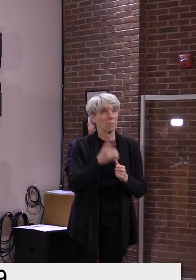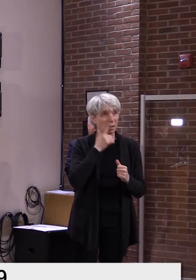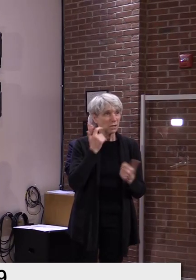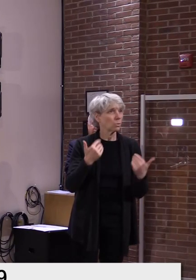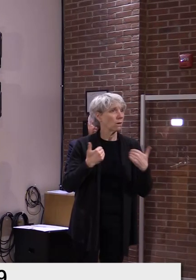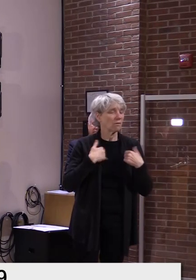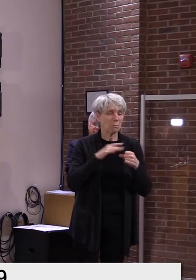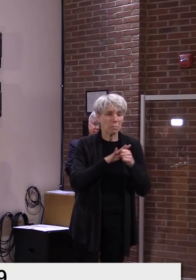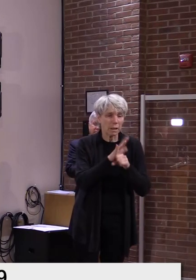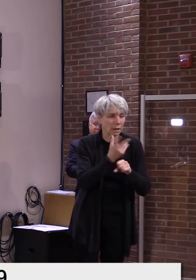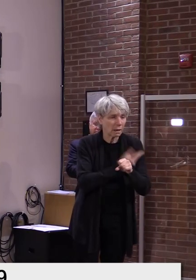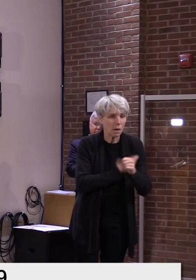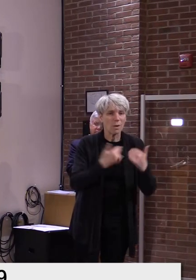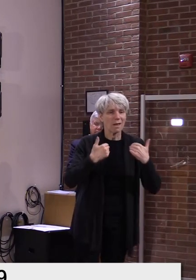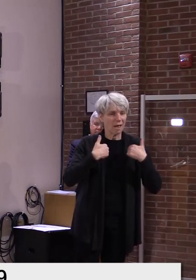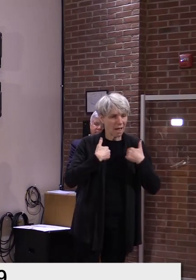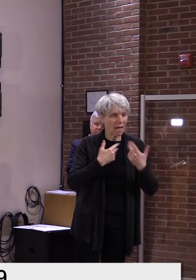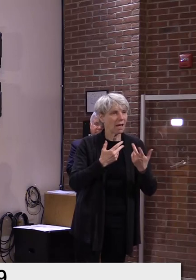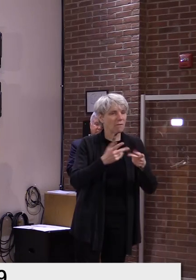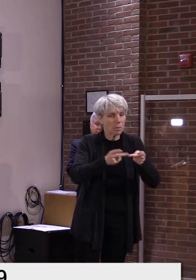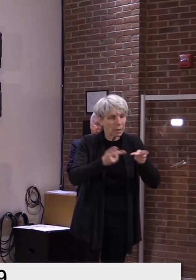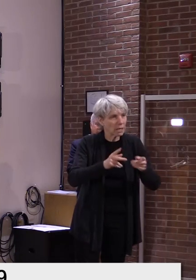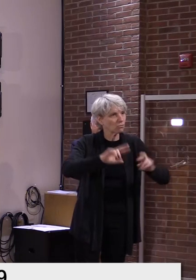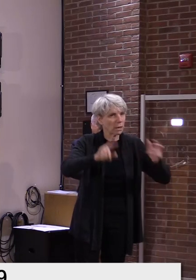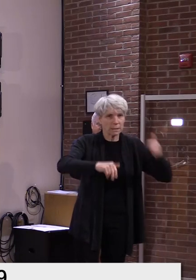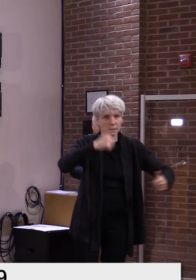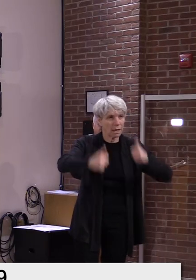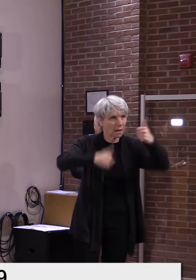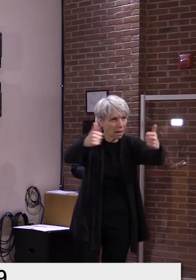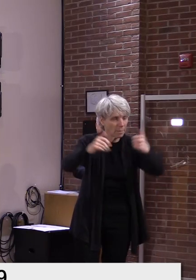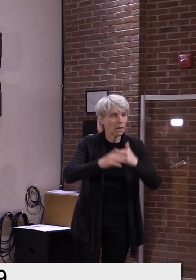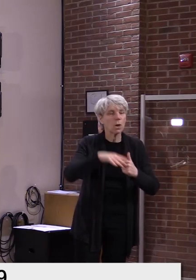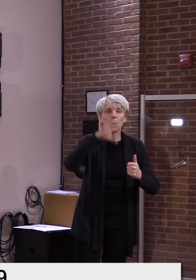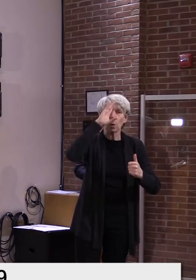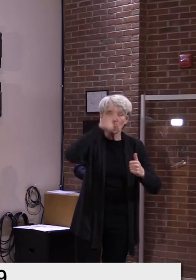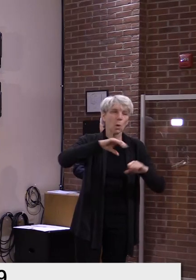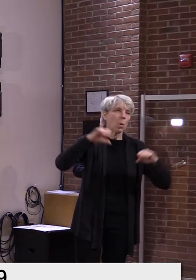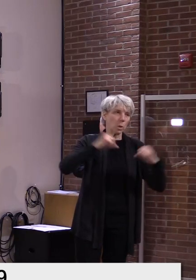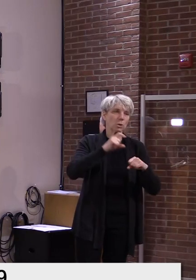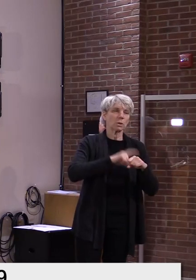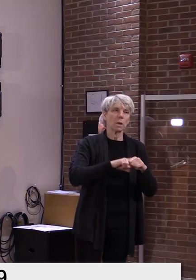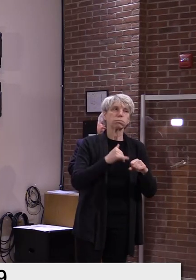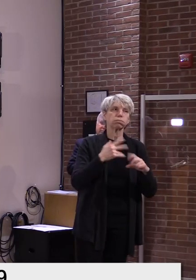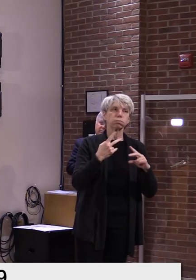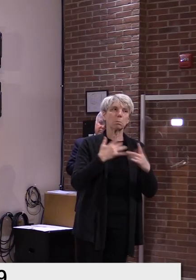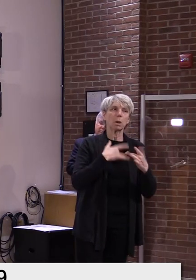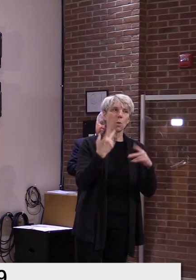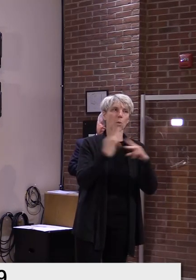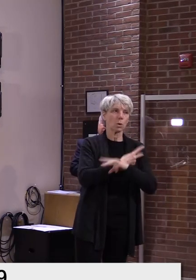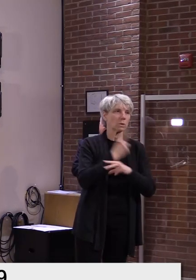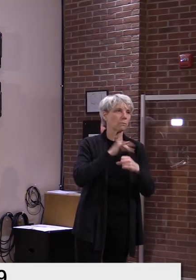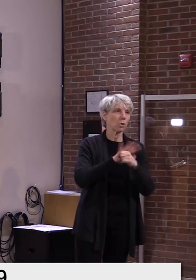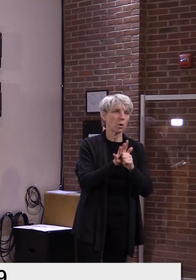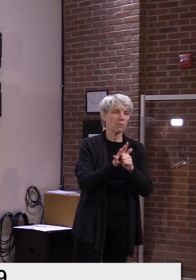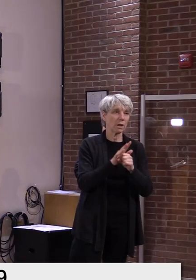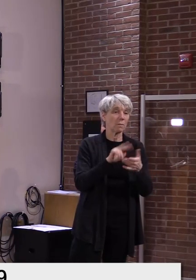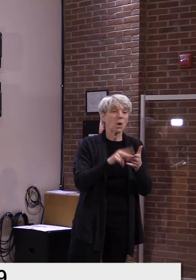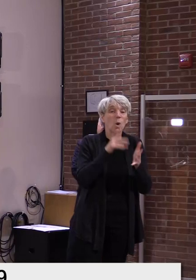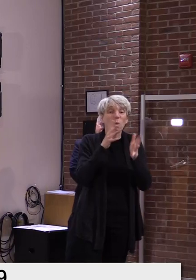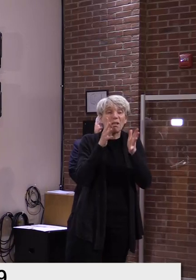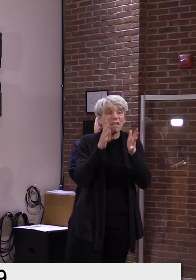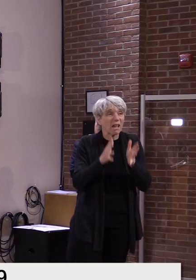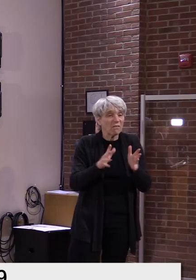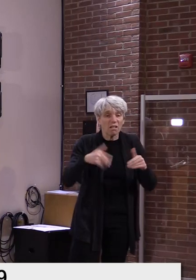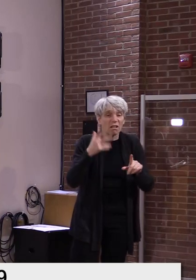and knowing the fall and winter may bring more transmission amongst the unvaccinated, we want to get that unvaccinated number